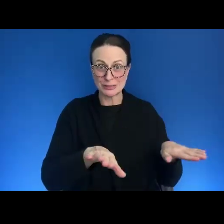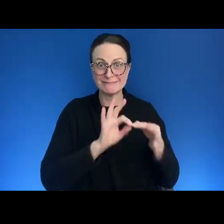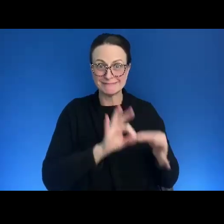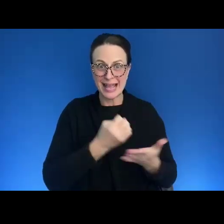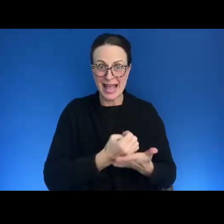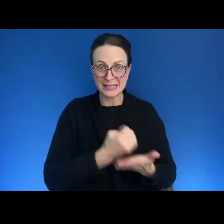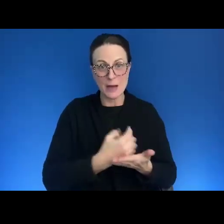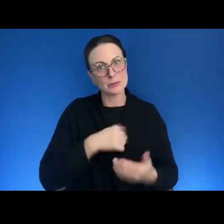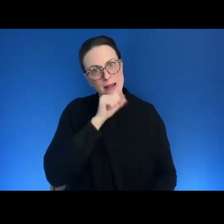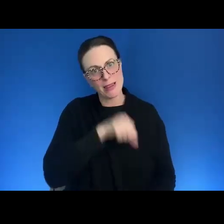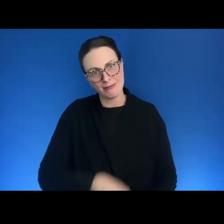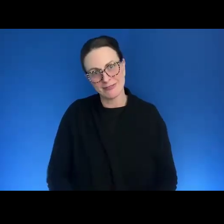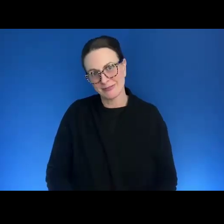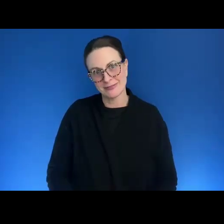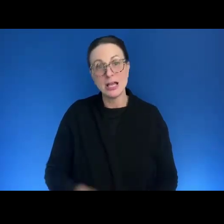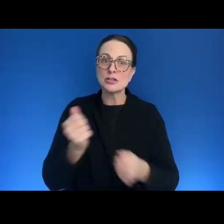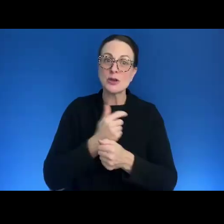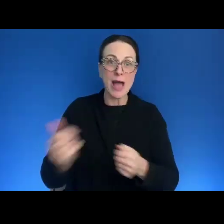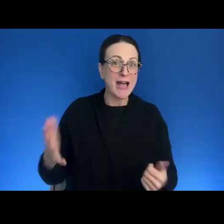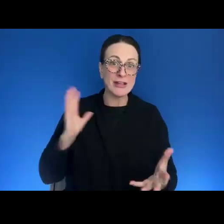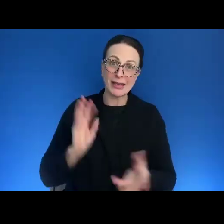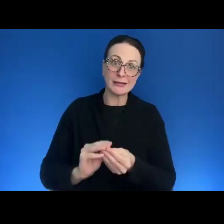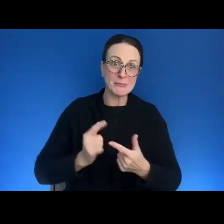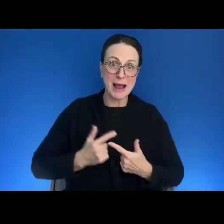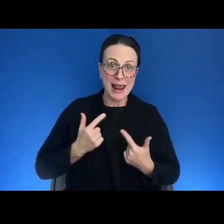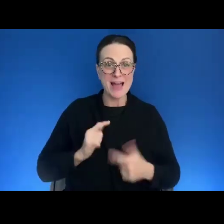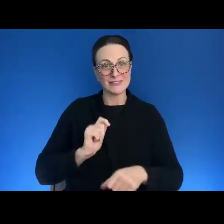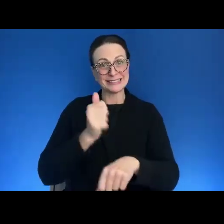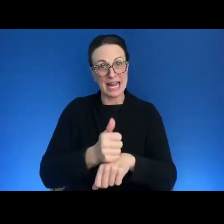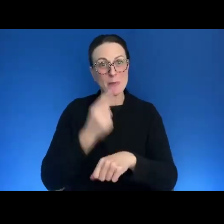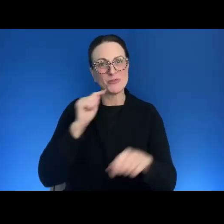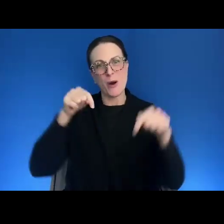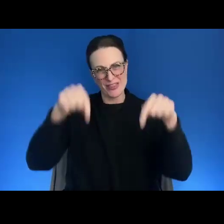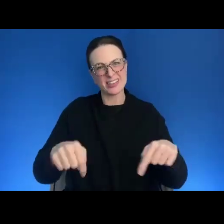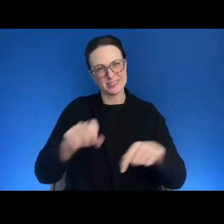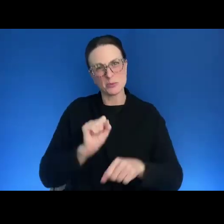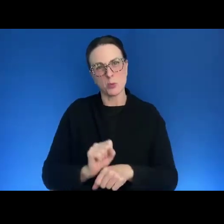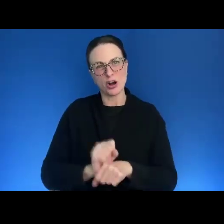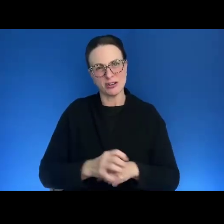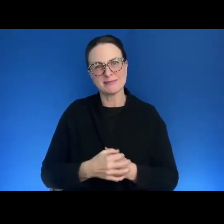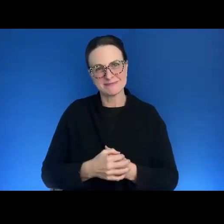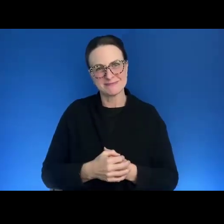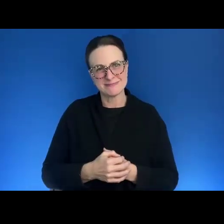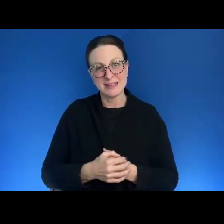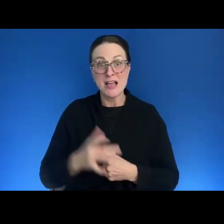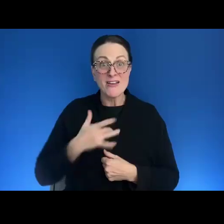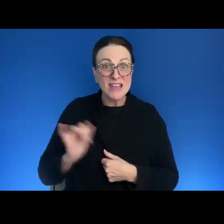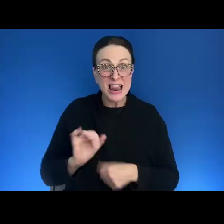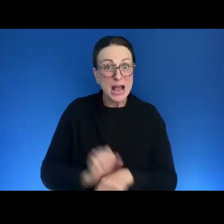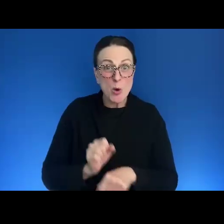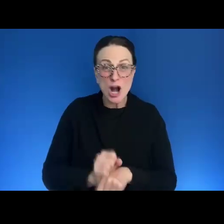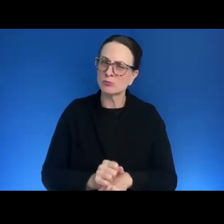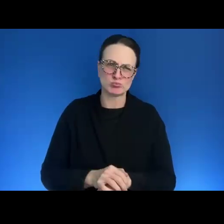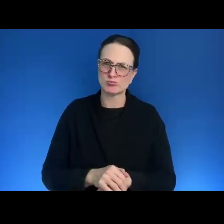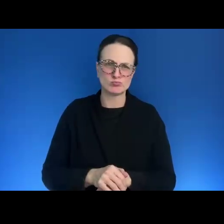economics, which I loved. So everything in my life set me up for this work, which it doesn't feel like work to me. In